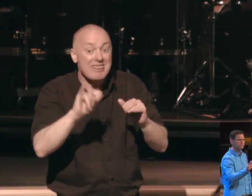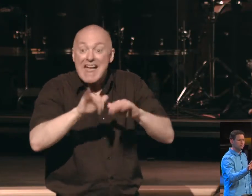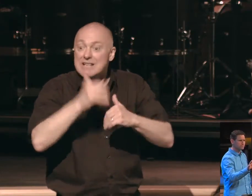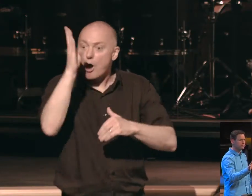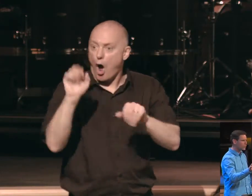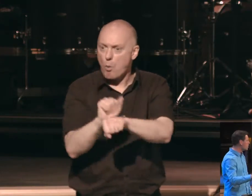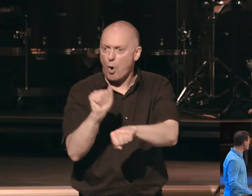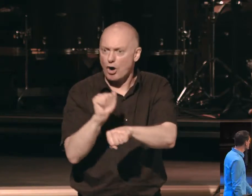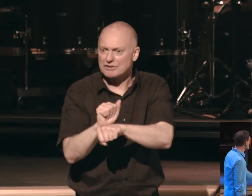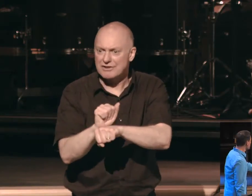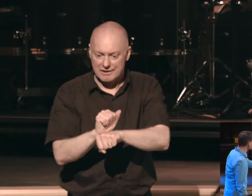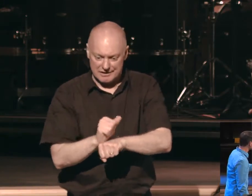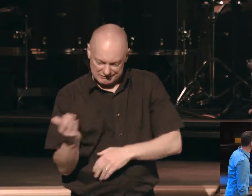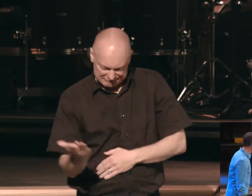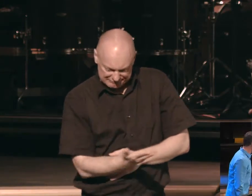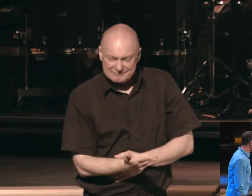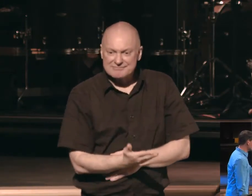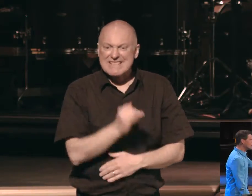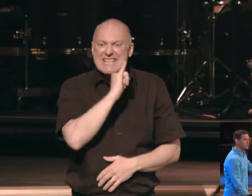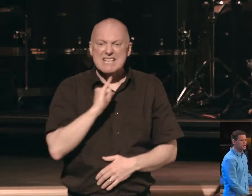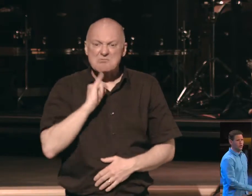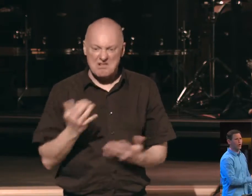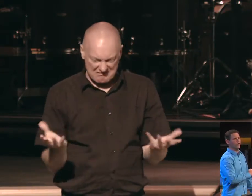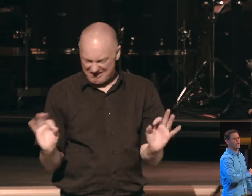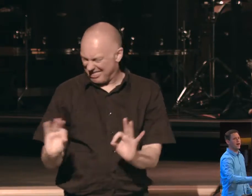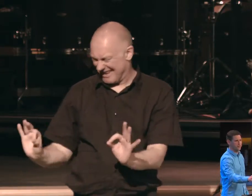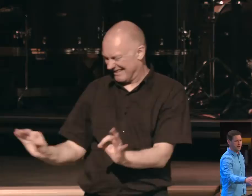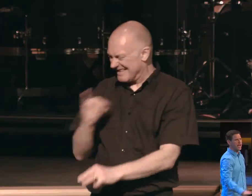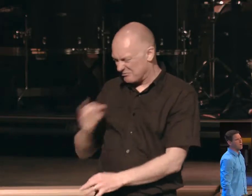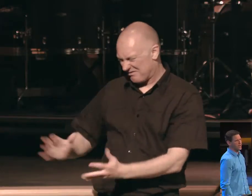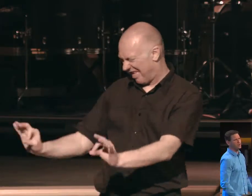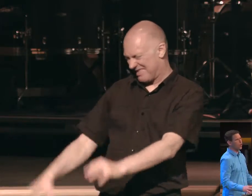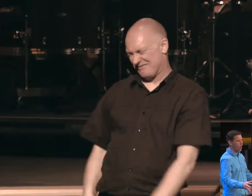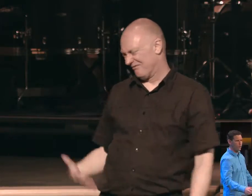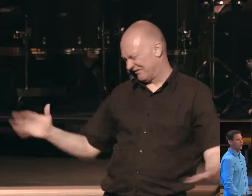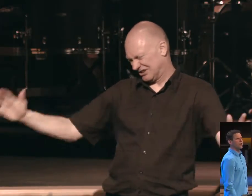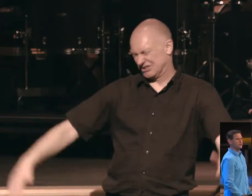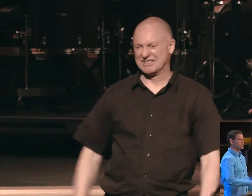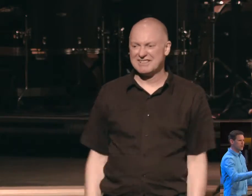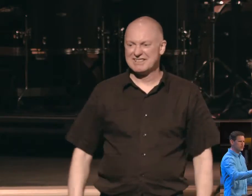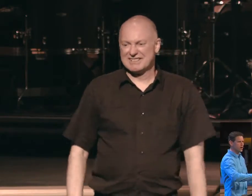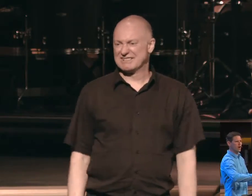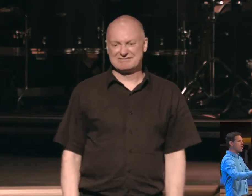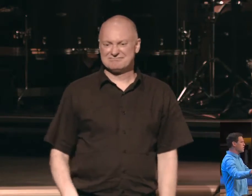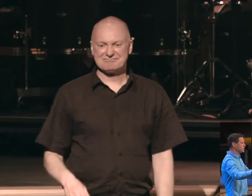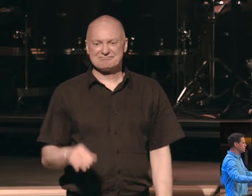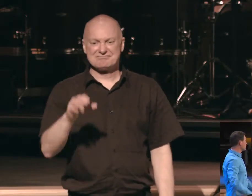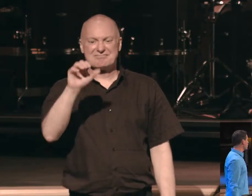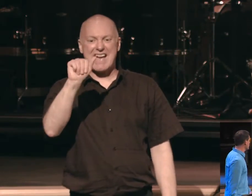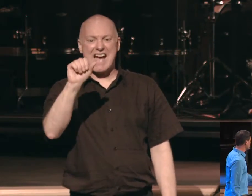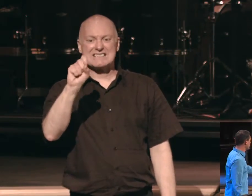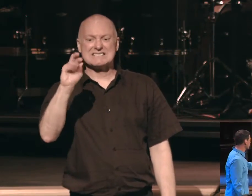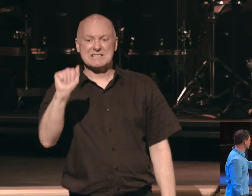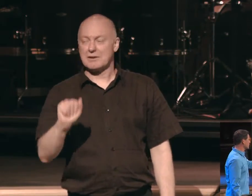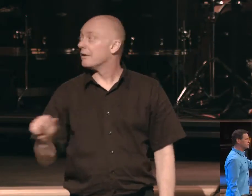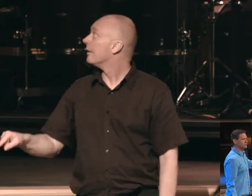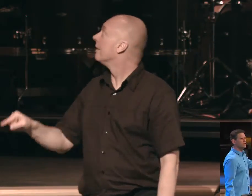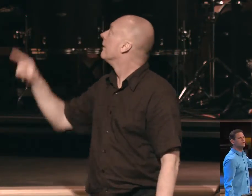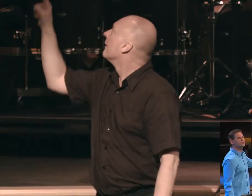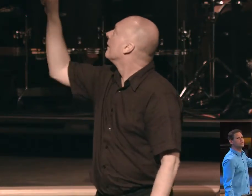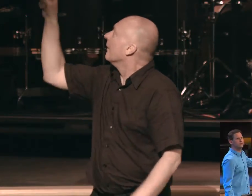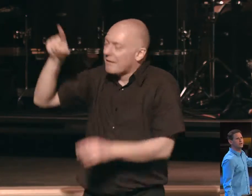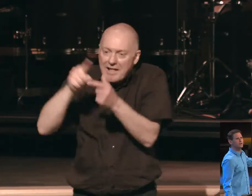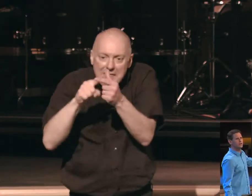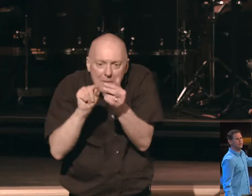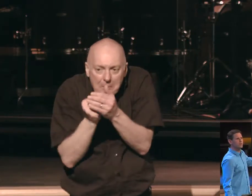works. Remember, from this stump, there goes Israel. Oh, they're nothing now, man. It's over. Assyria's going to, everything's going to take over. But then all of a sudden, there's a